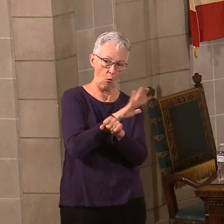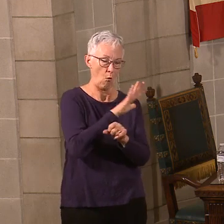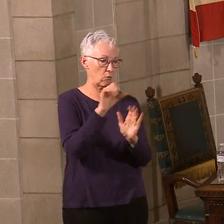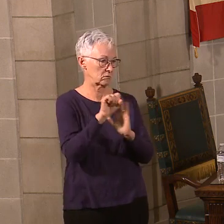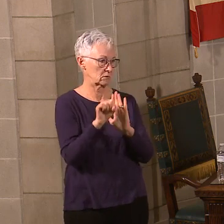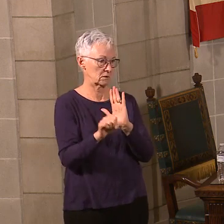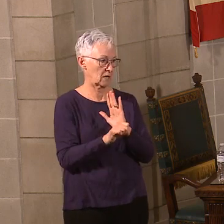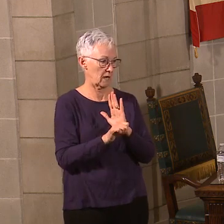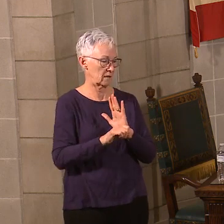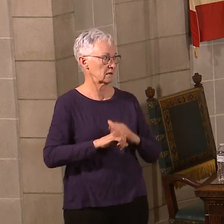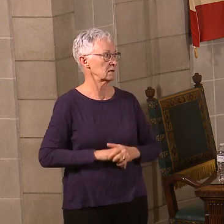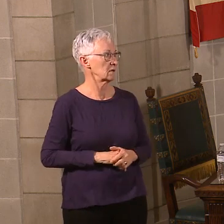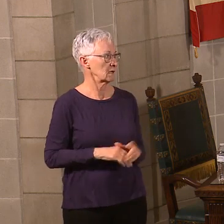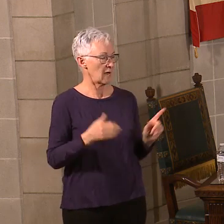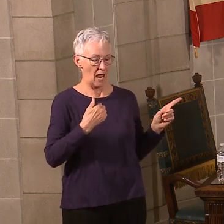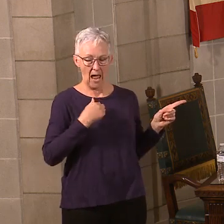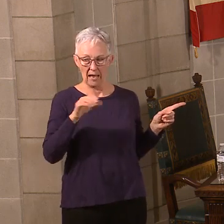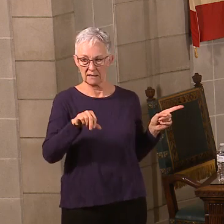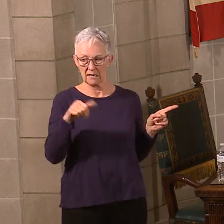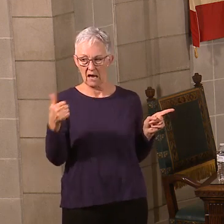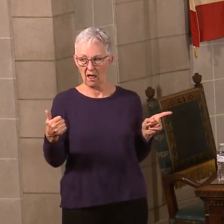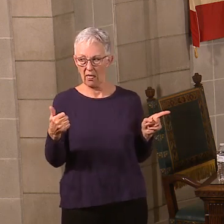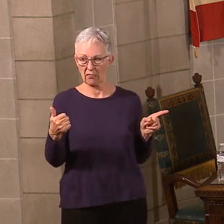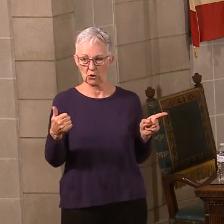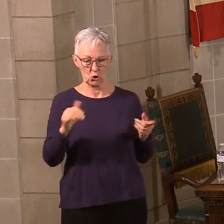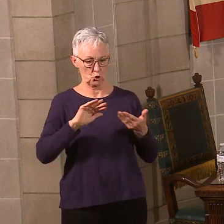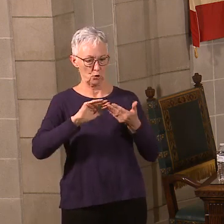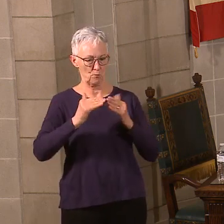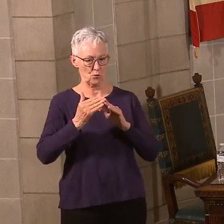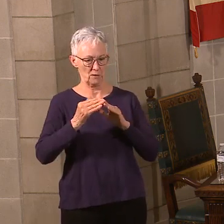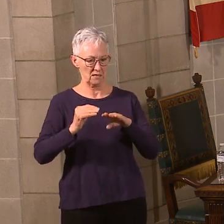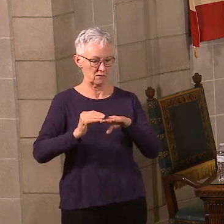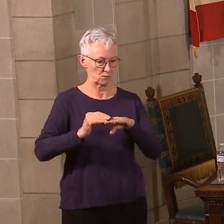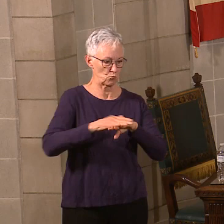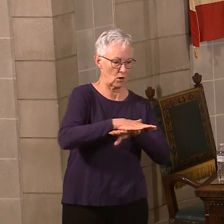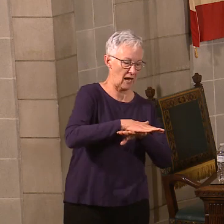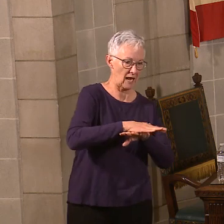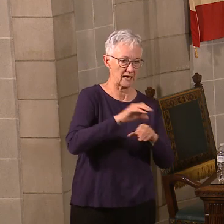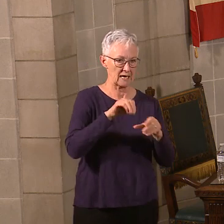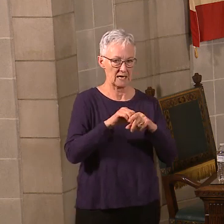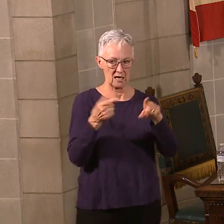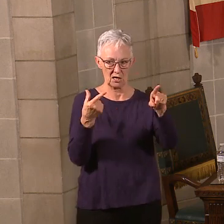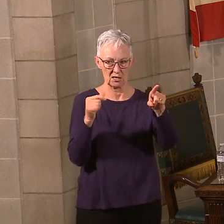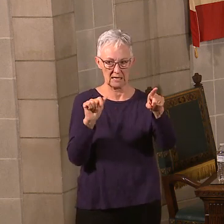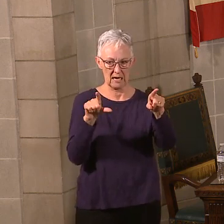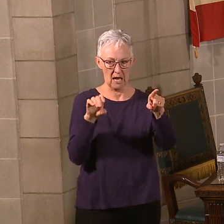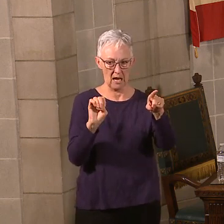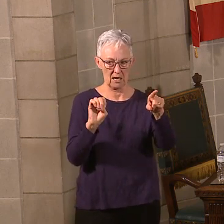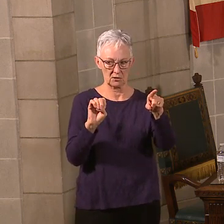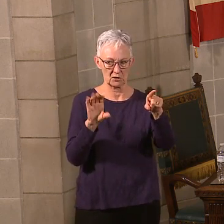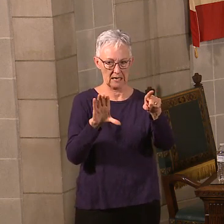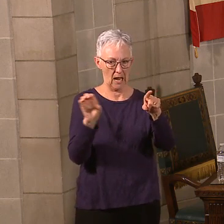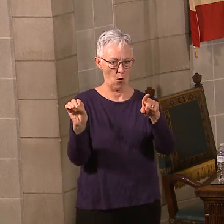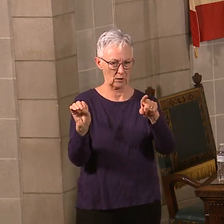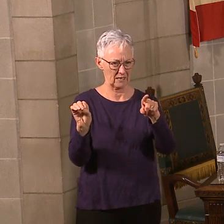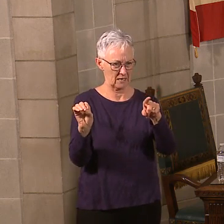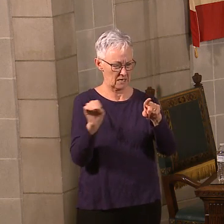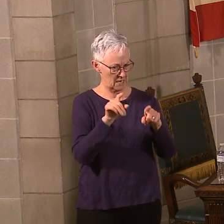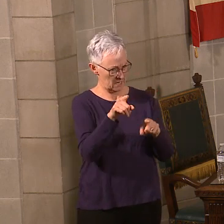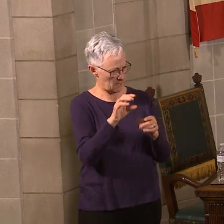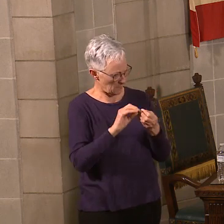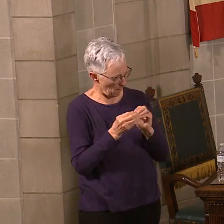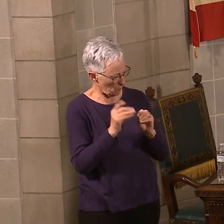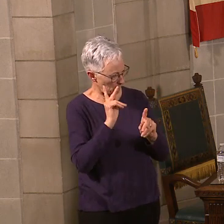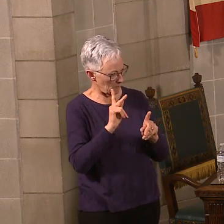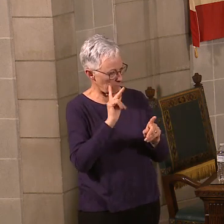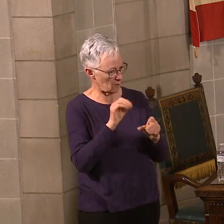community spread case in Gage County, and given the population base with Beatrice and Gage County, we made the decision that so much of the